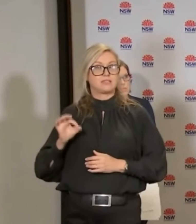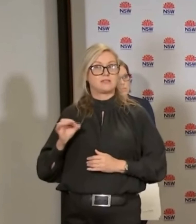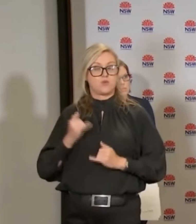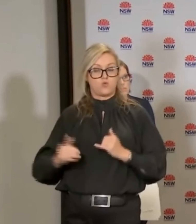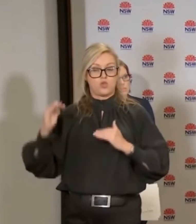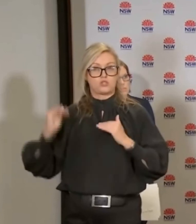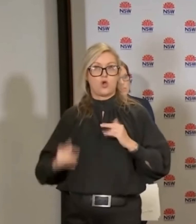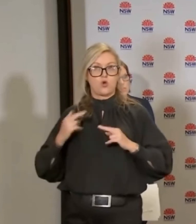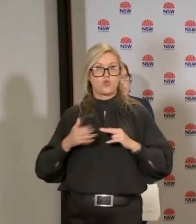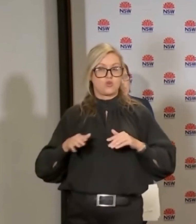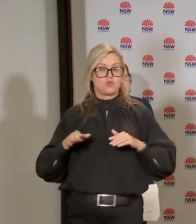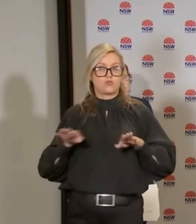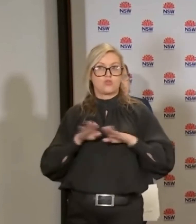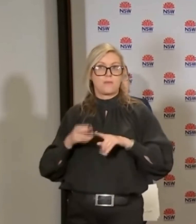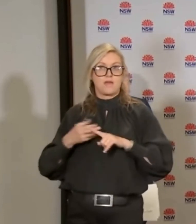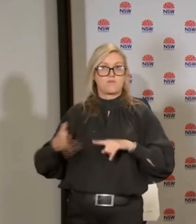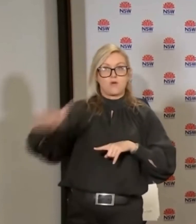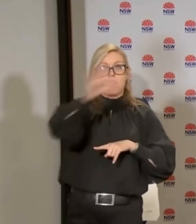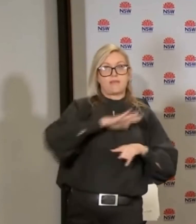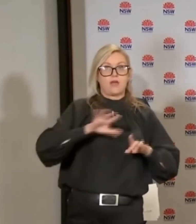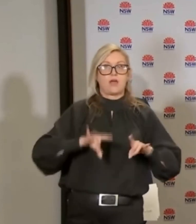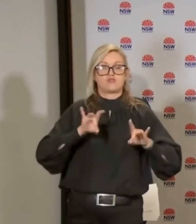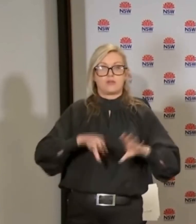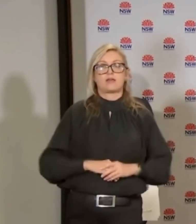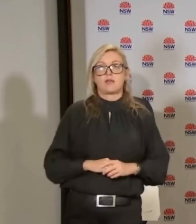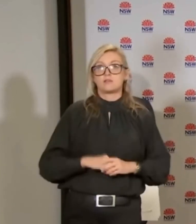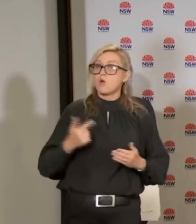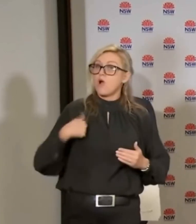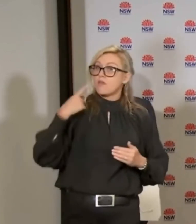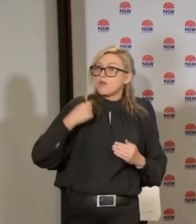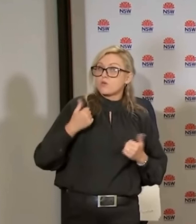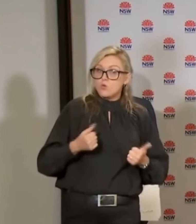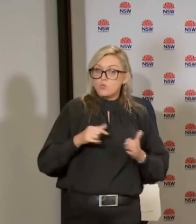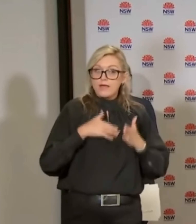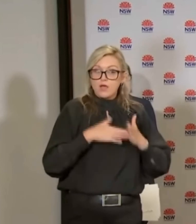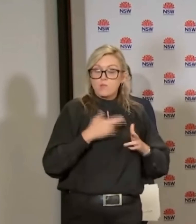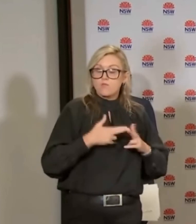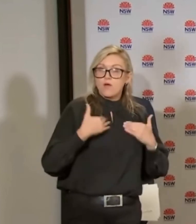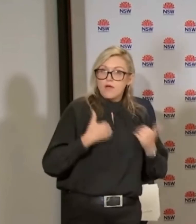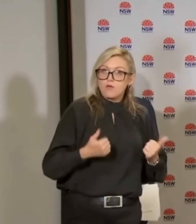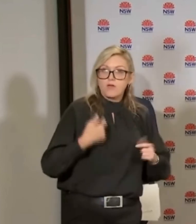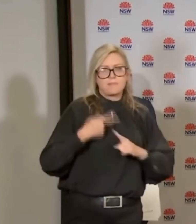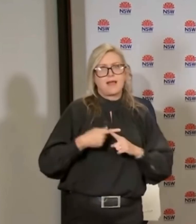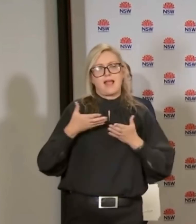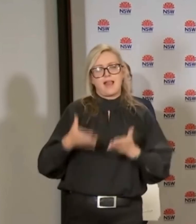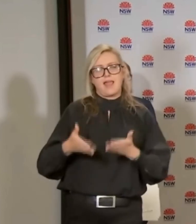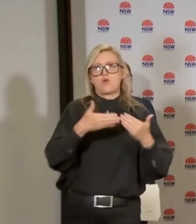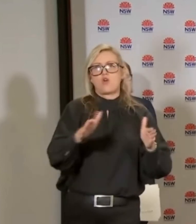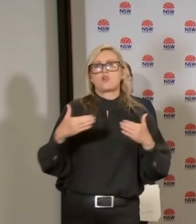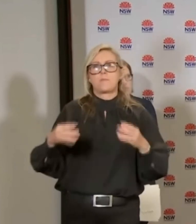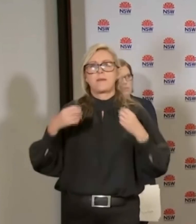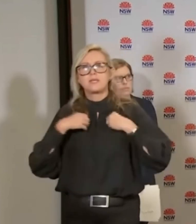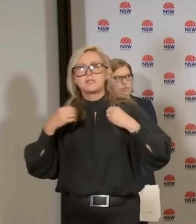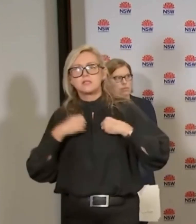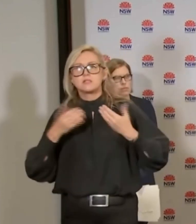And we are on track, I think, to not just be dealing well with the health response, but our economy being open and providing people the freedom to live